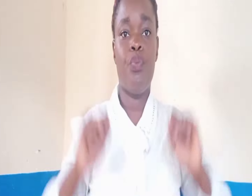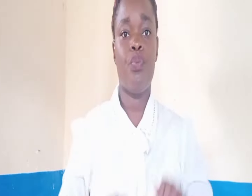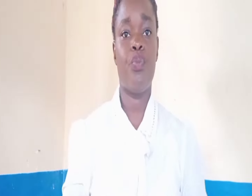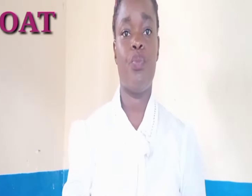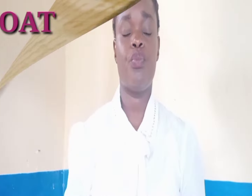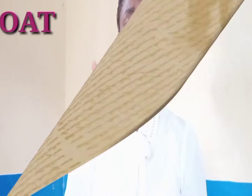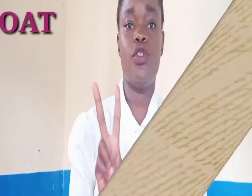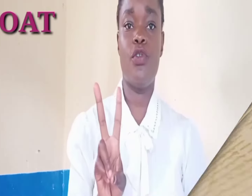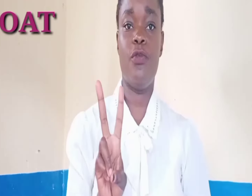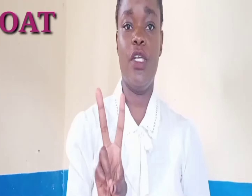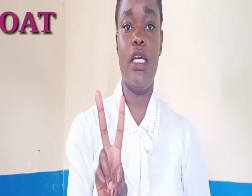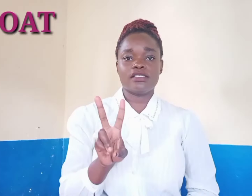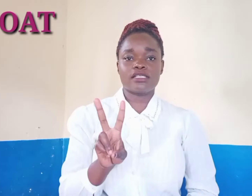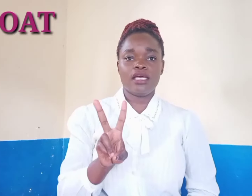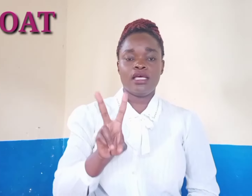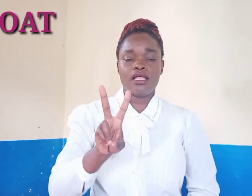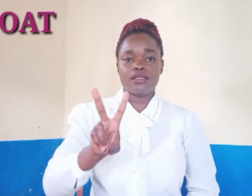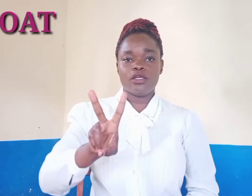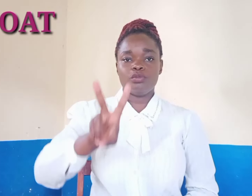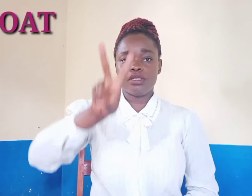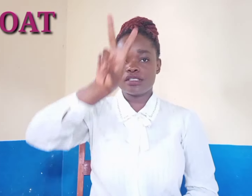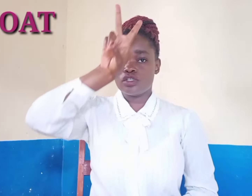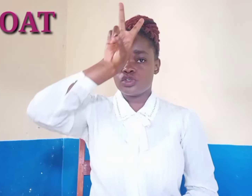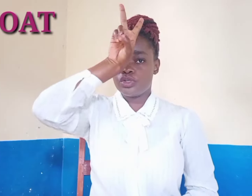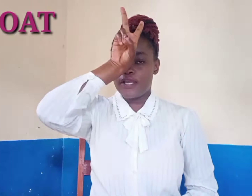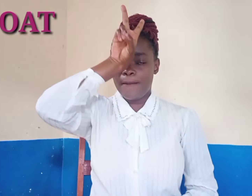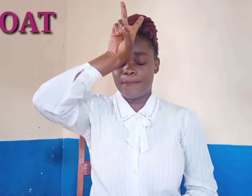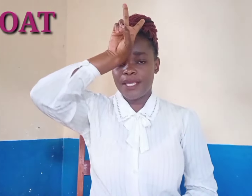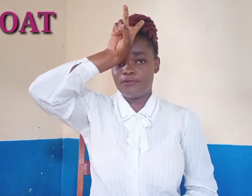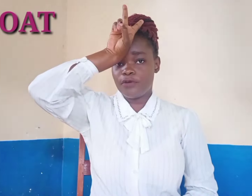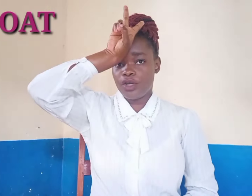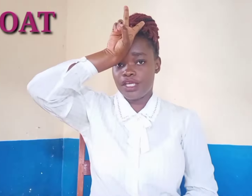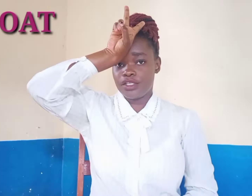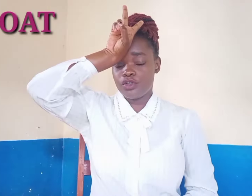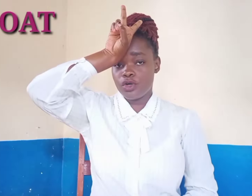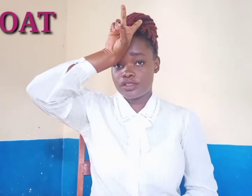You use the two fingers, then you place it on your forehead. Goat.